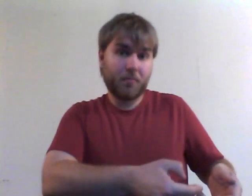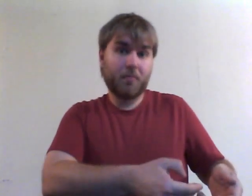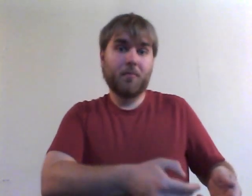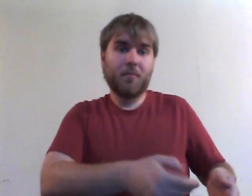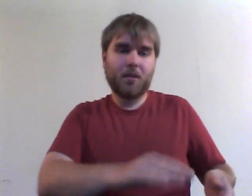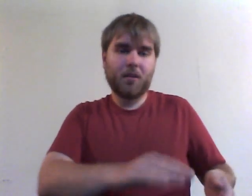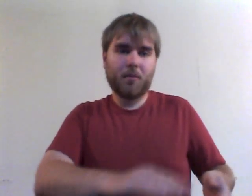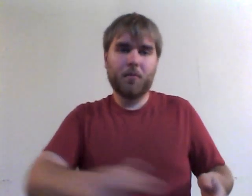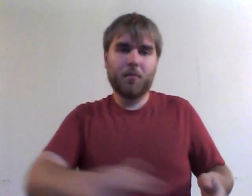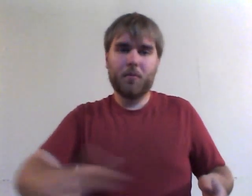and attempt to hold it